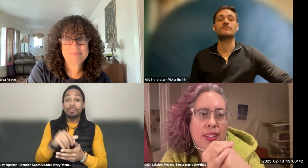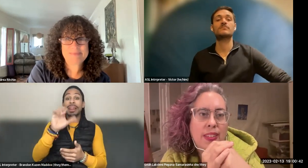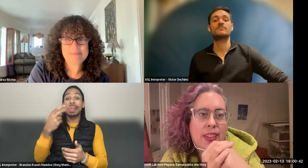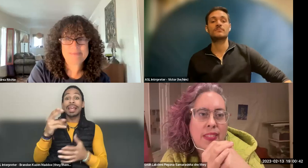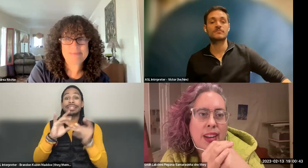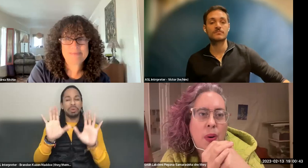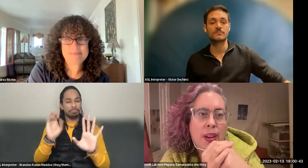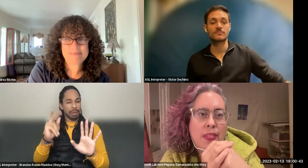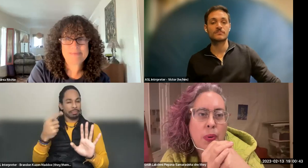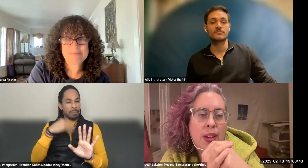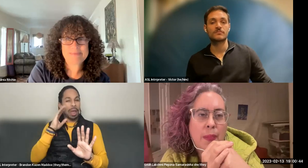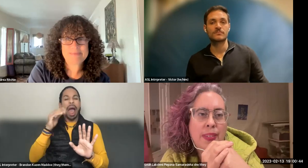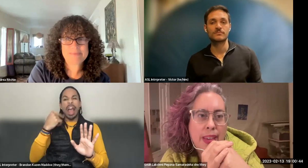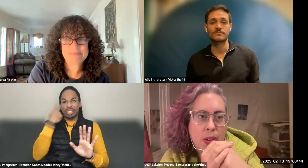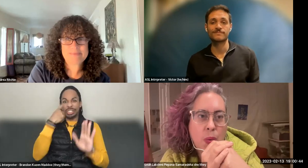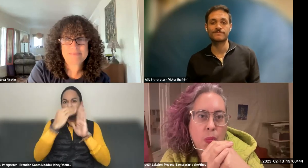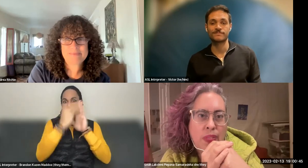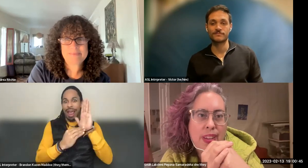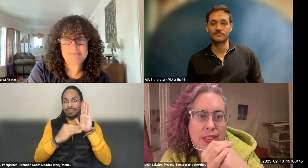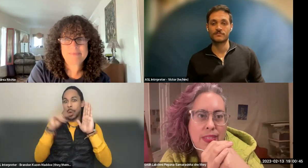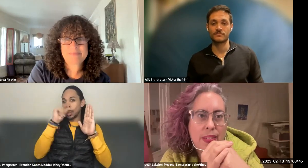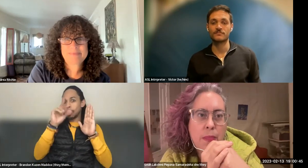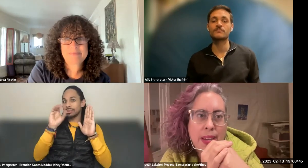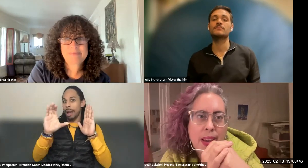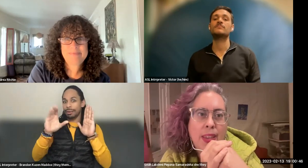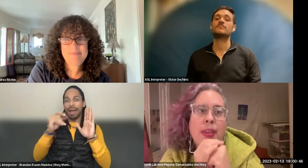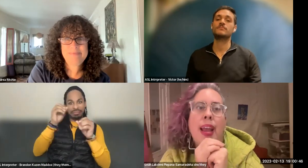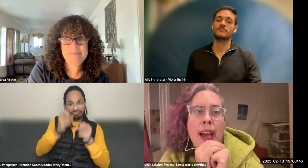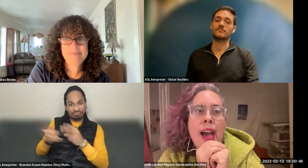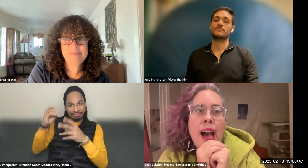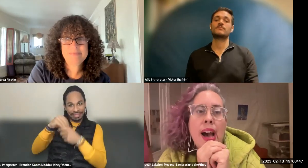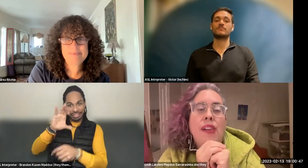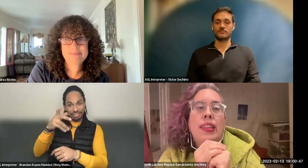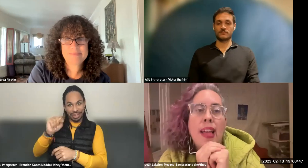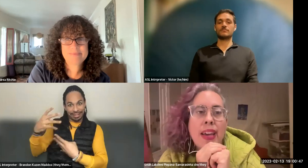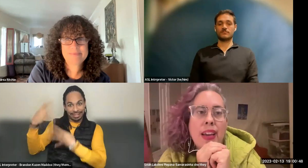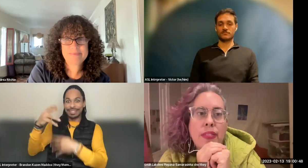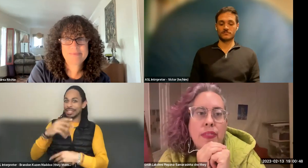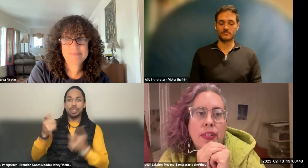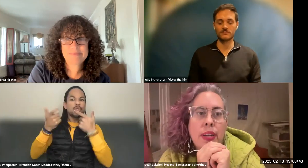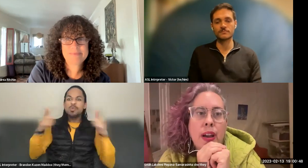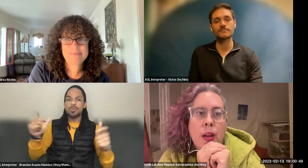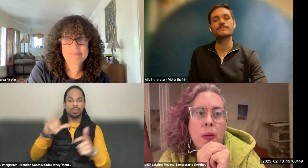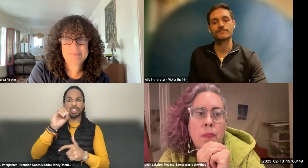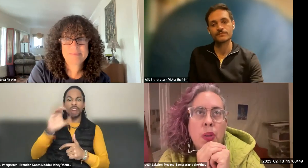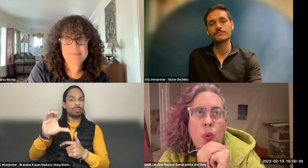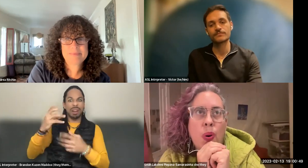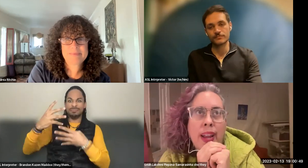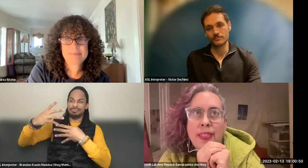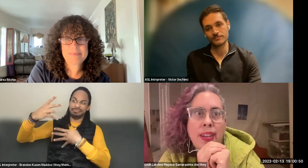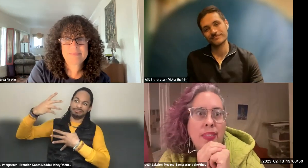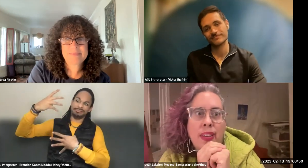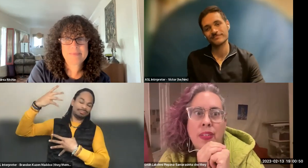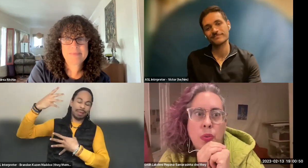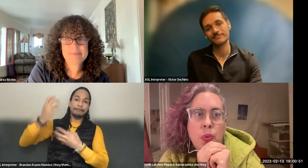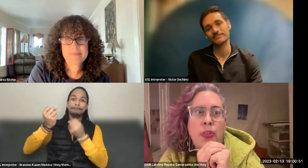Doc in the link that I want everyone to copy and take home, which is this mega document of a lot of different